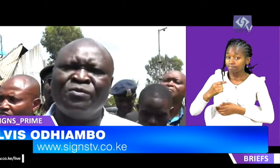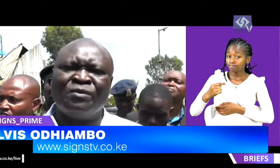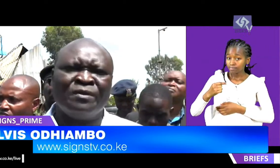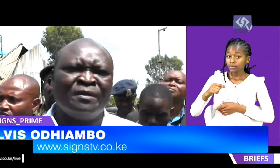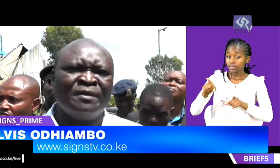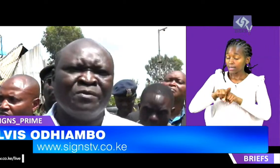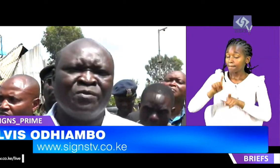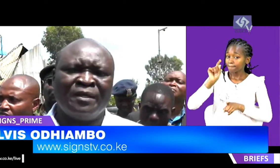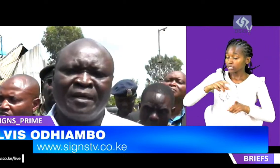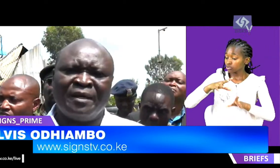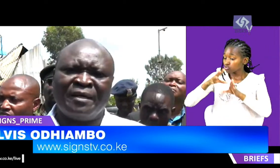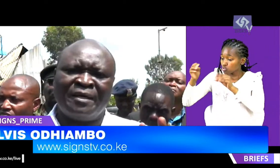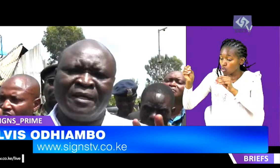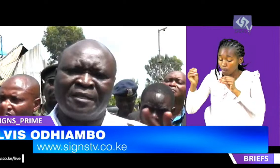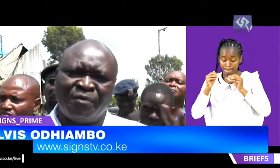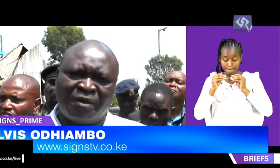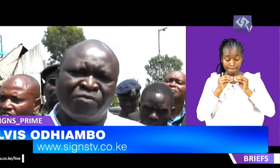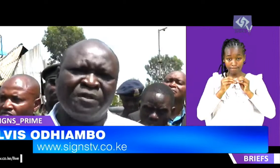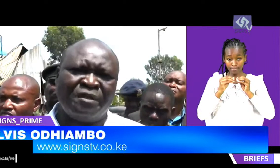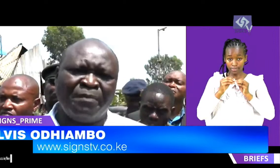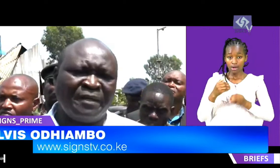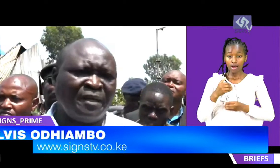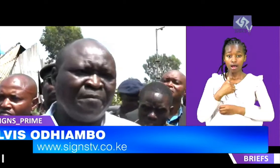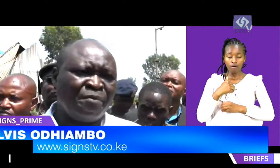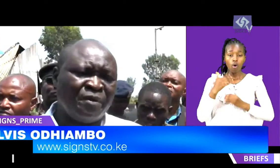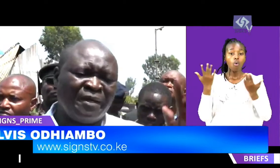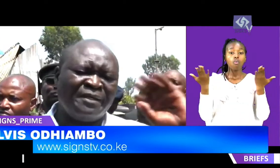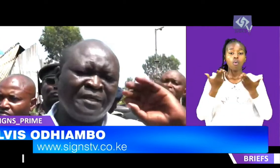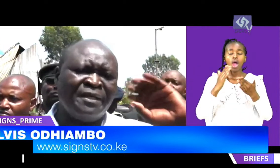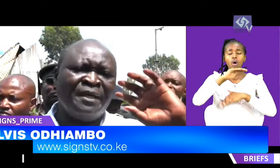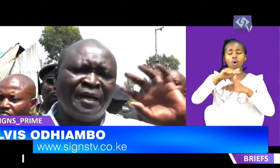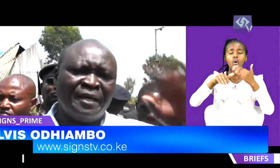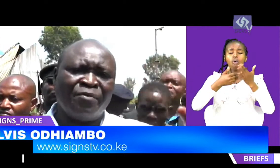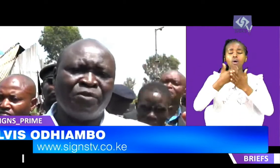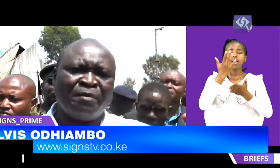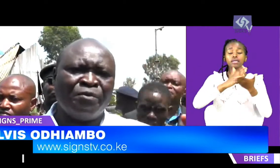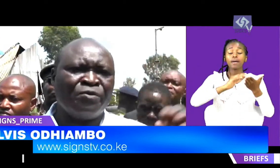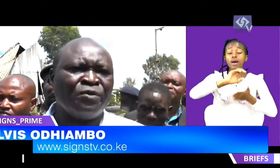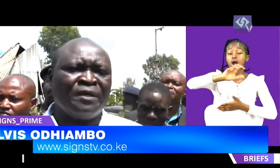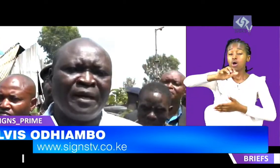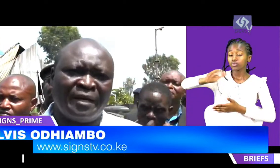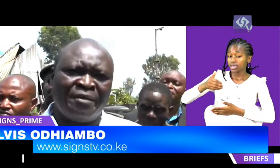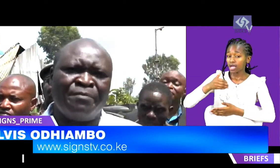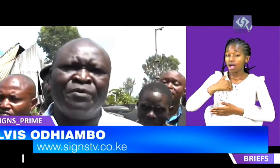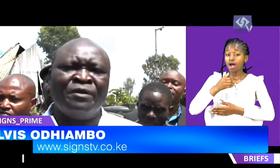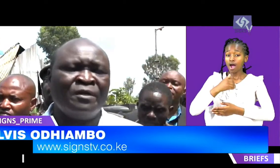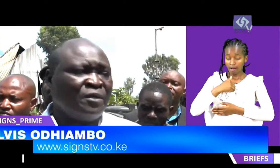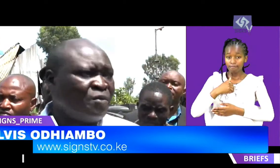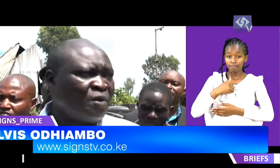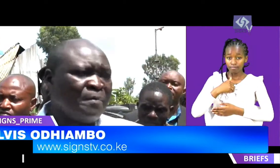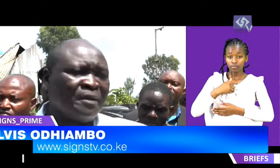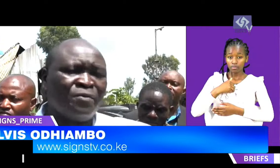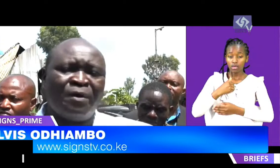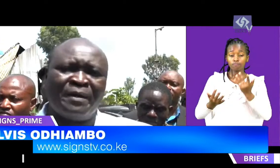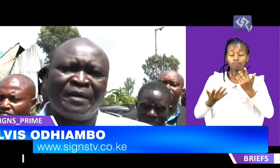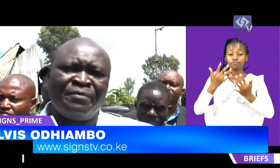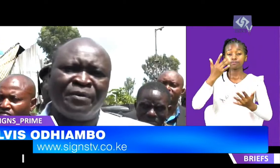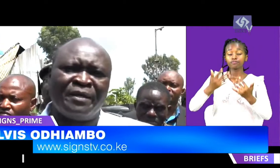yetu. Tunataka kila sub county ipate gari ya kusima moto ikae karibu. Ndio kama ingekuwa hapa karibu